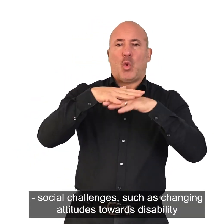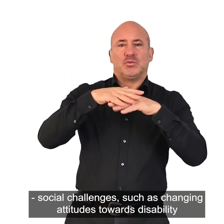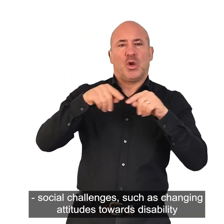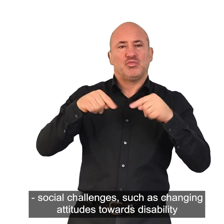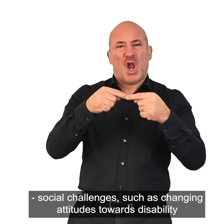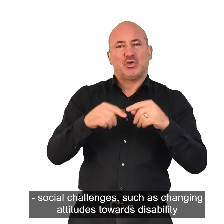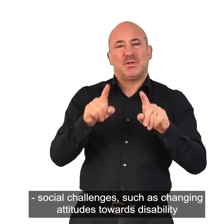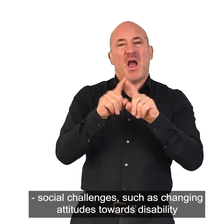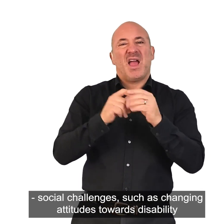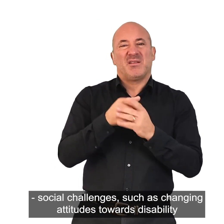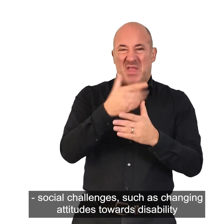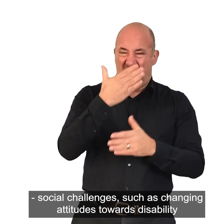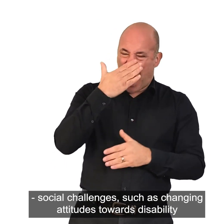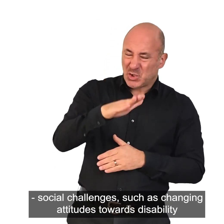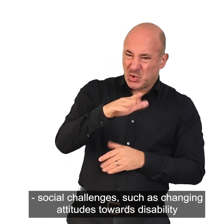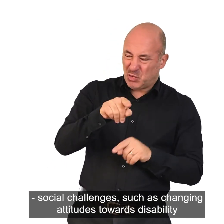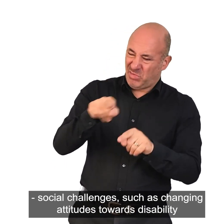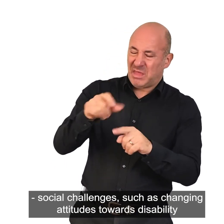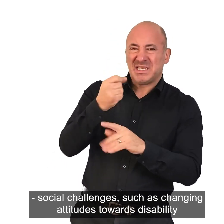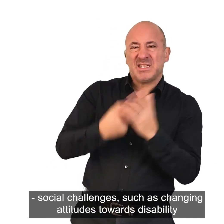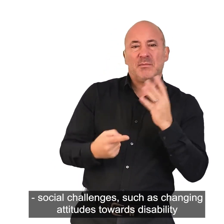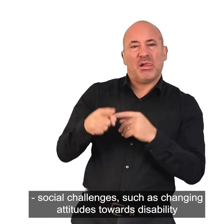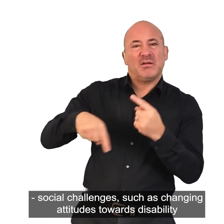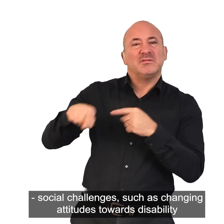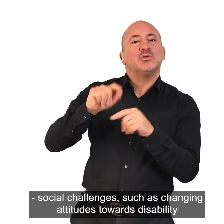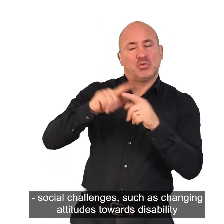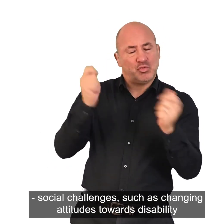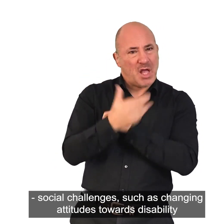social challenges, such as changing attitudes towards disability,